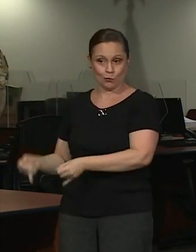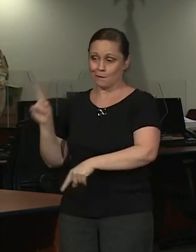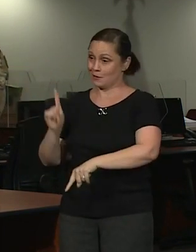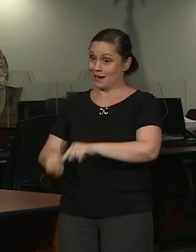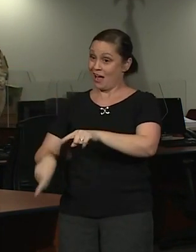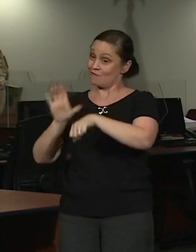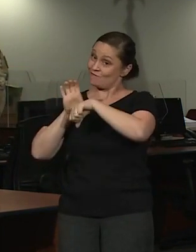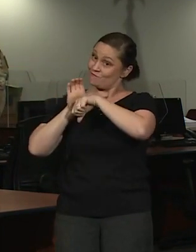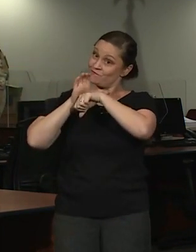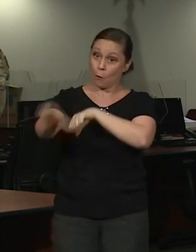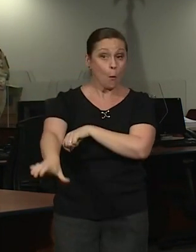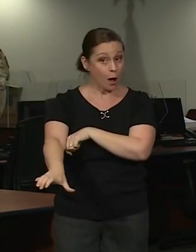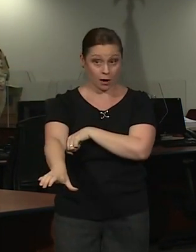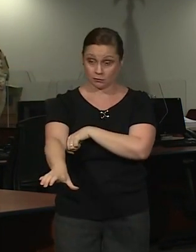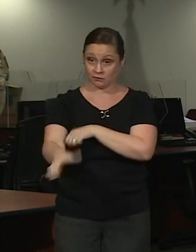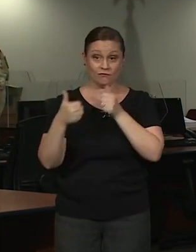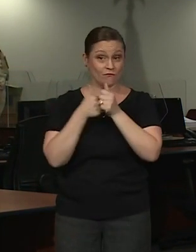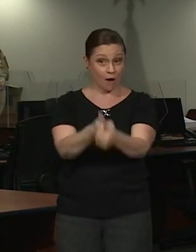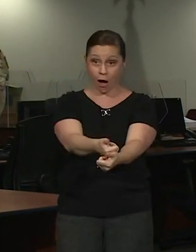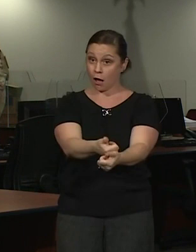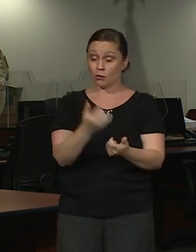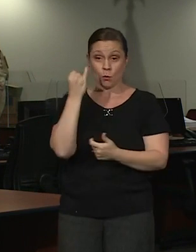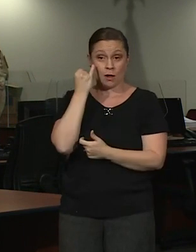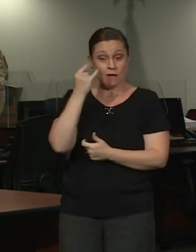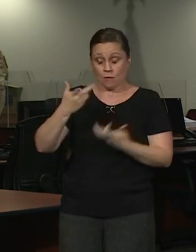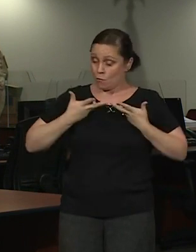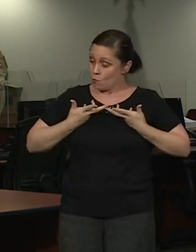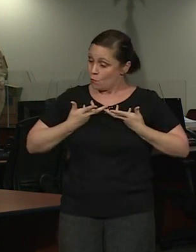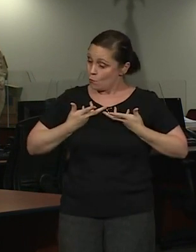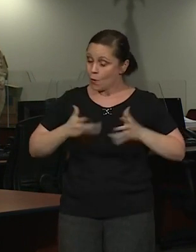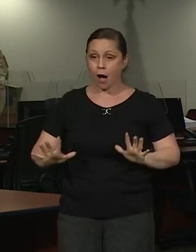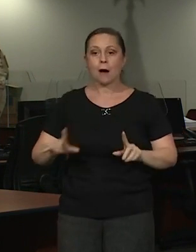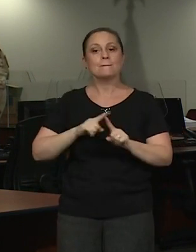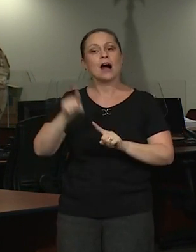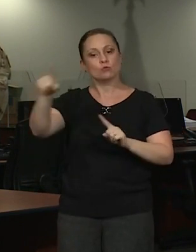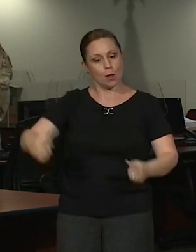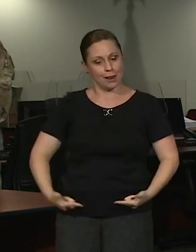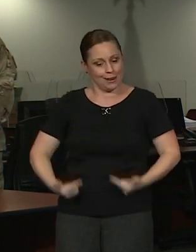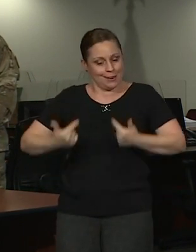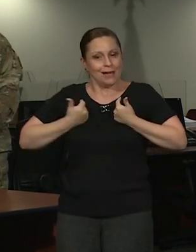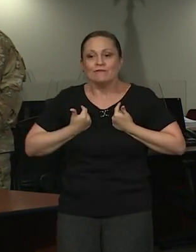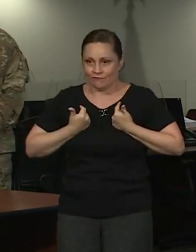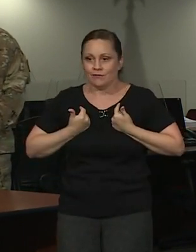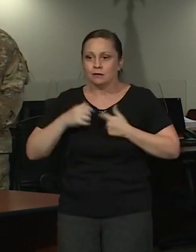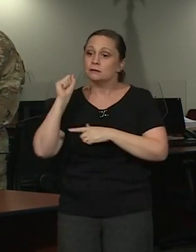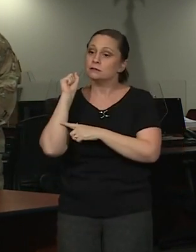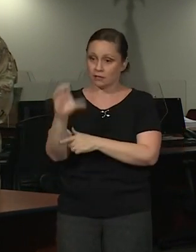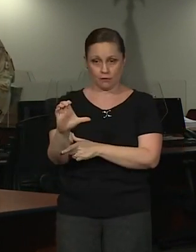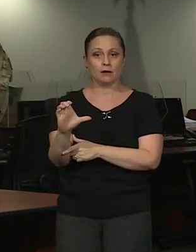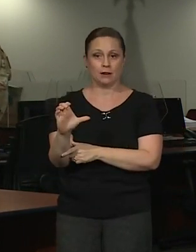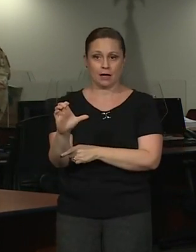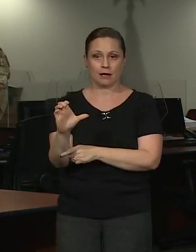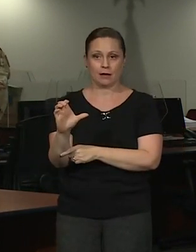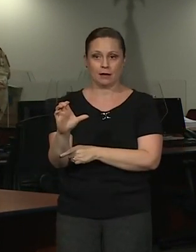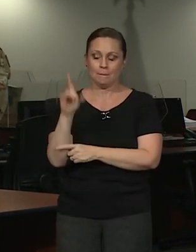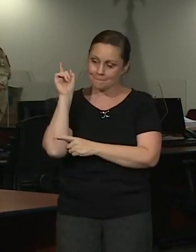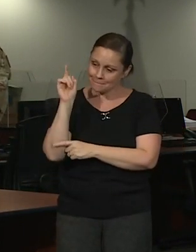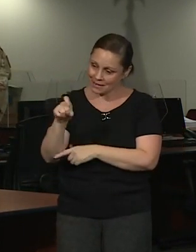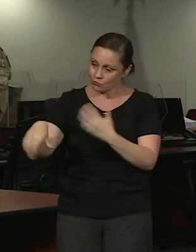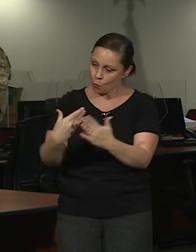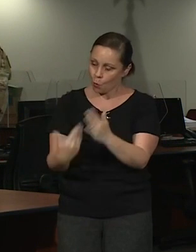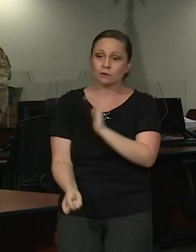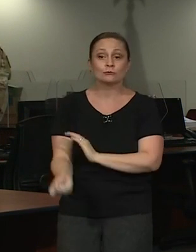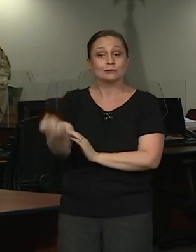that they just don't want to do. But as citizens of this state, if we all understand that that's what we must do, and